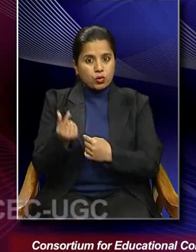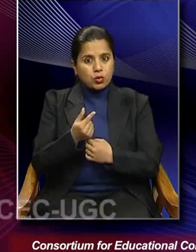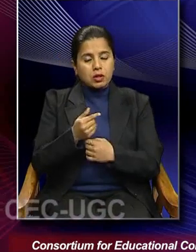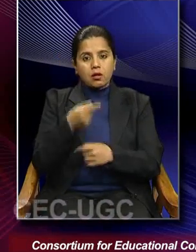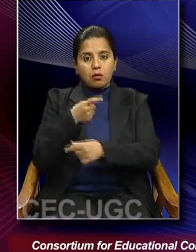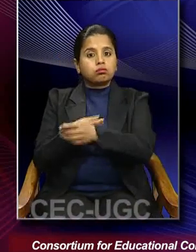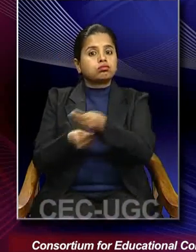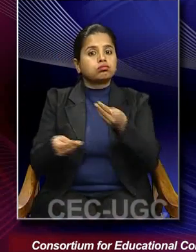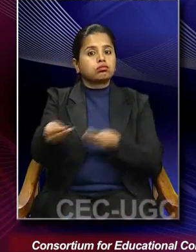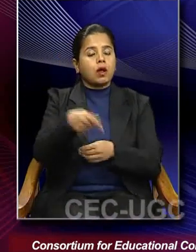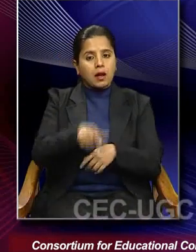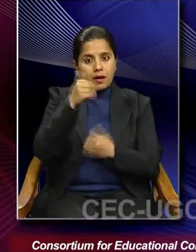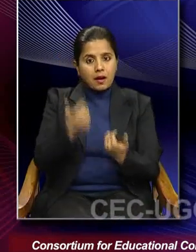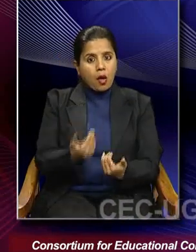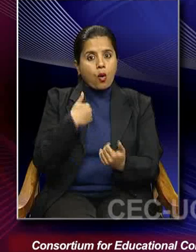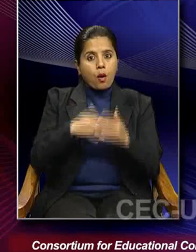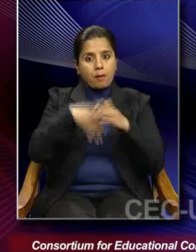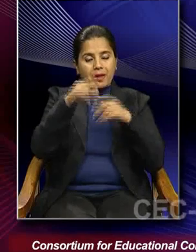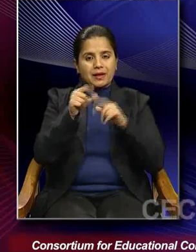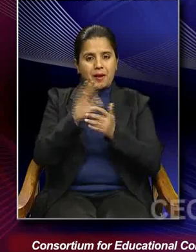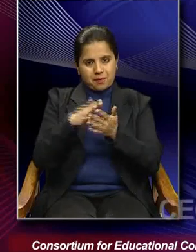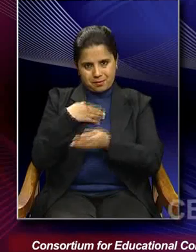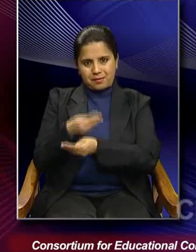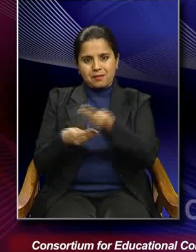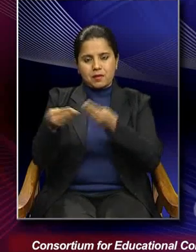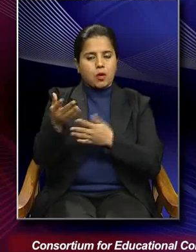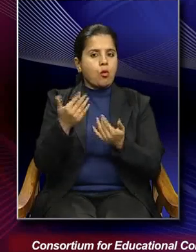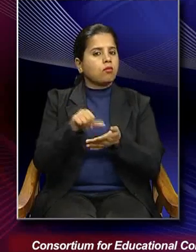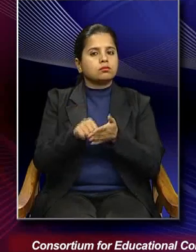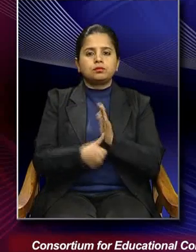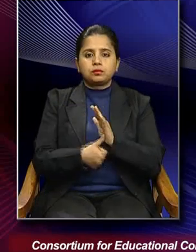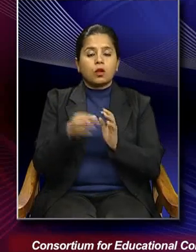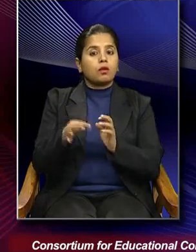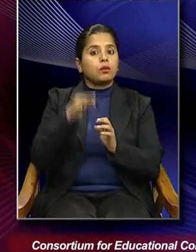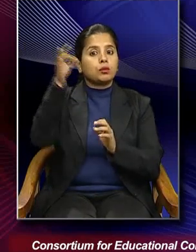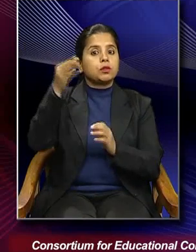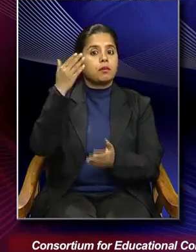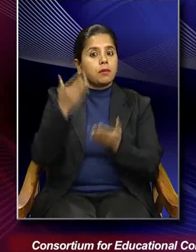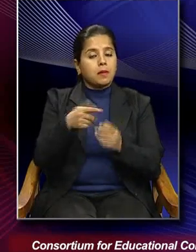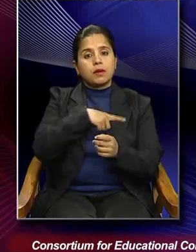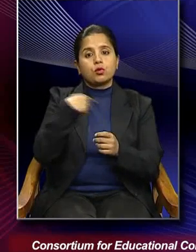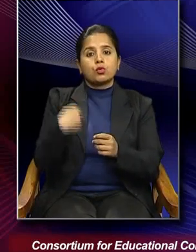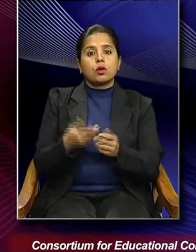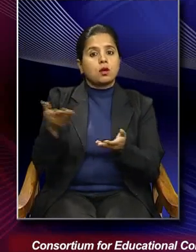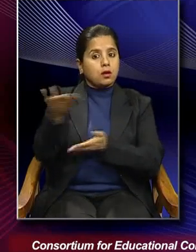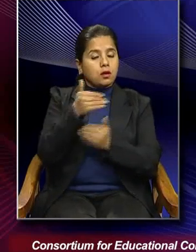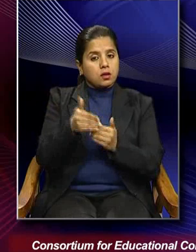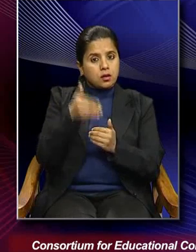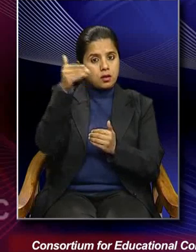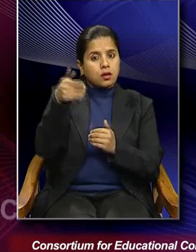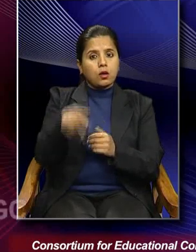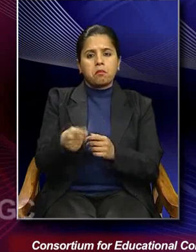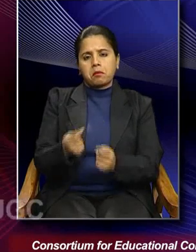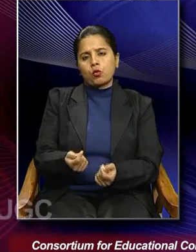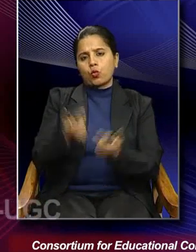compensate the present generation to build the dam. It is likely that future generation of Chinese will be